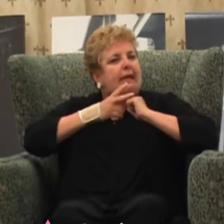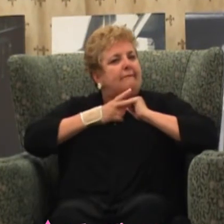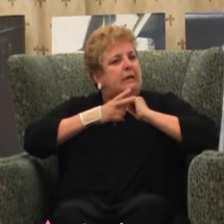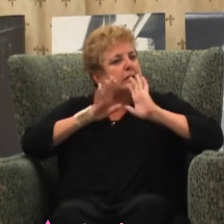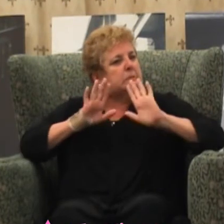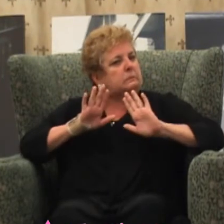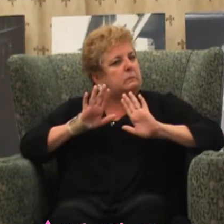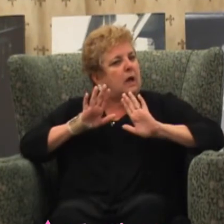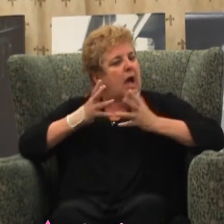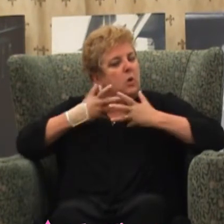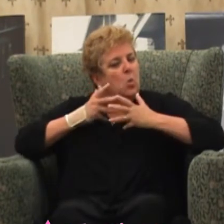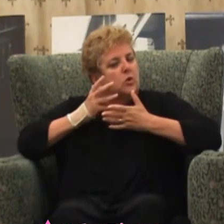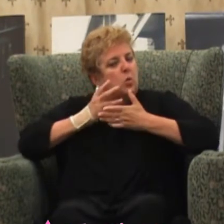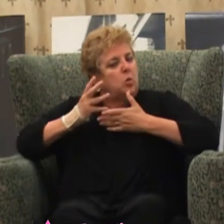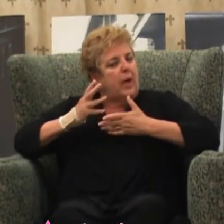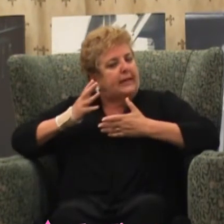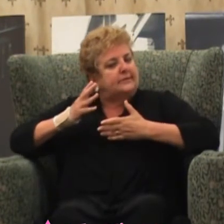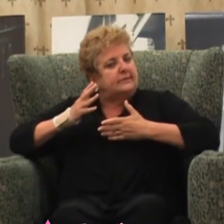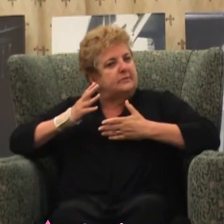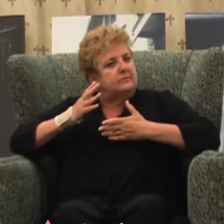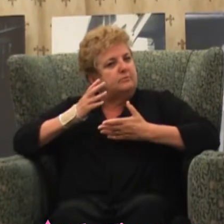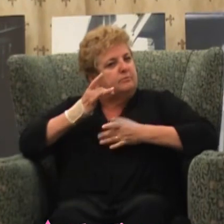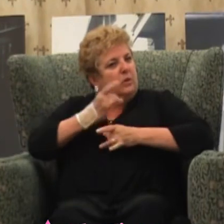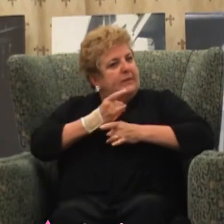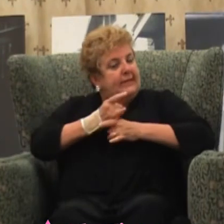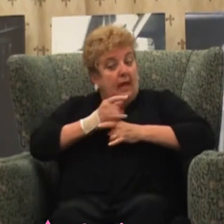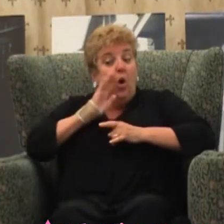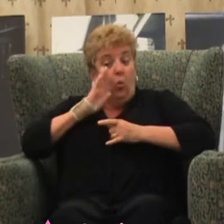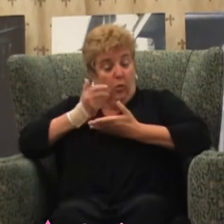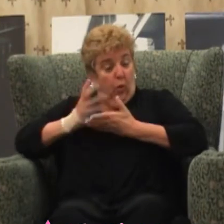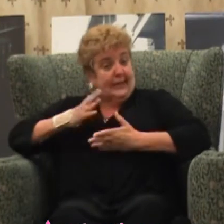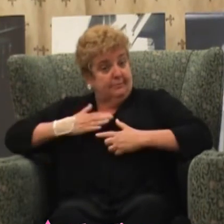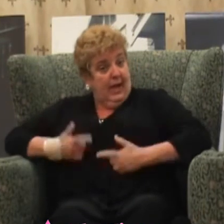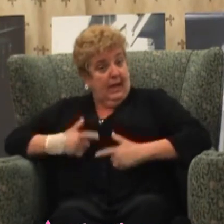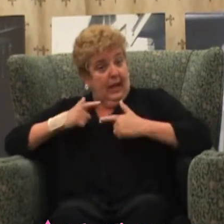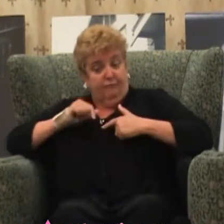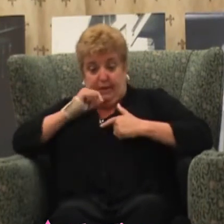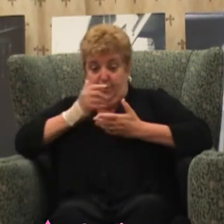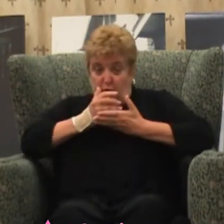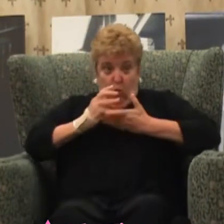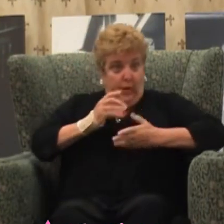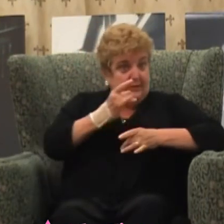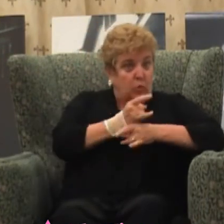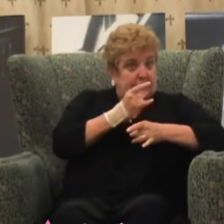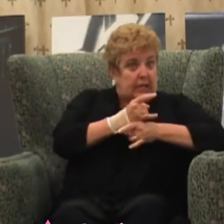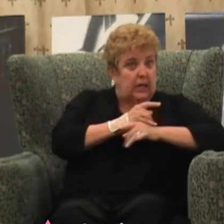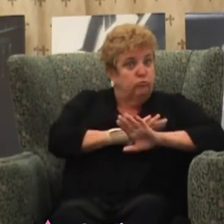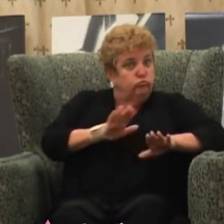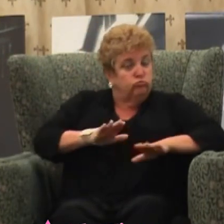I'll waste my life, but I ain't letting Irish whiskey evaporate in the bedspread overnight. Look at what I was